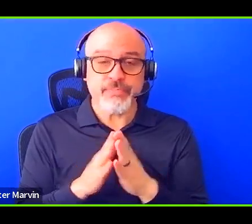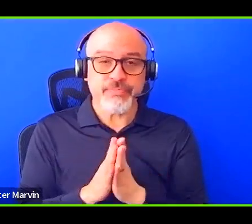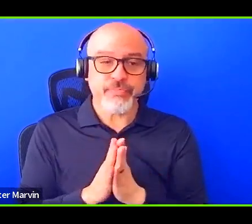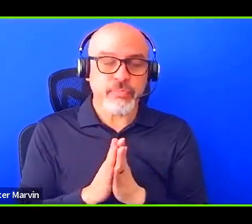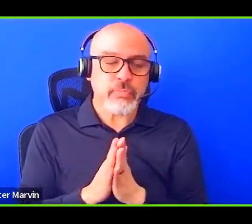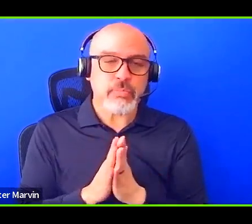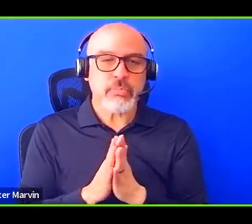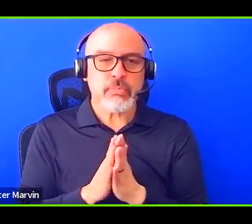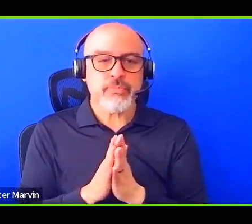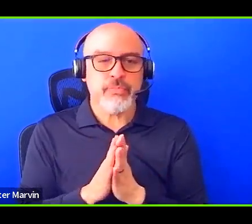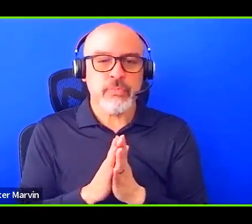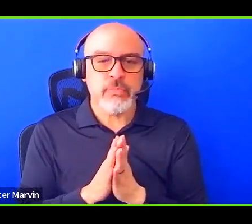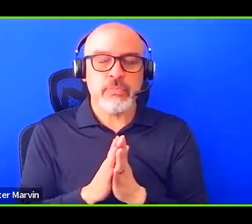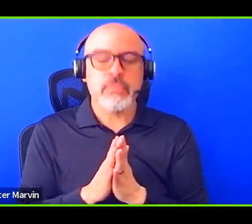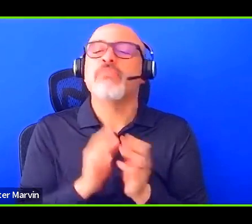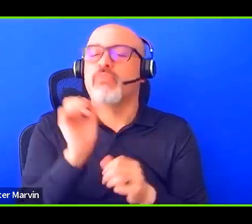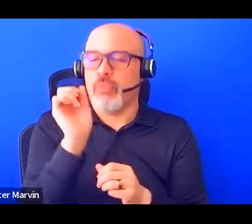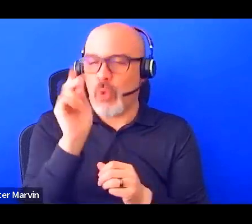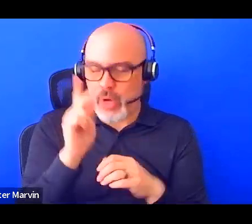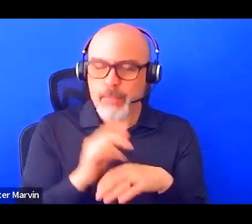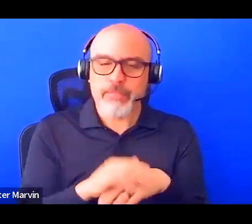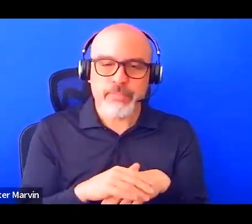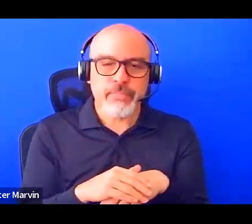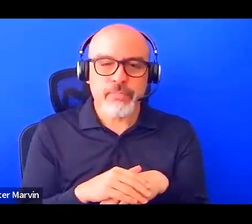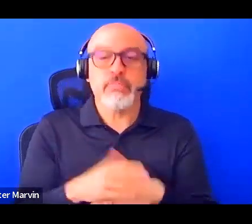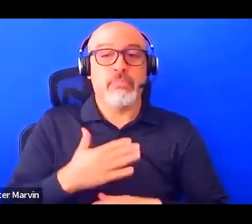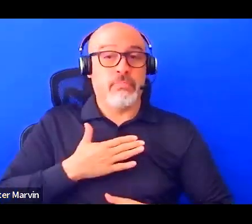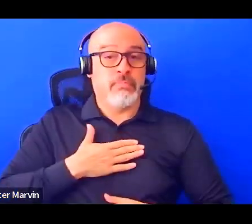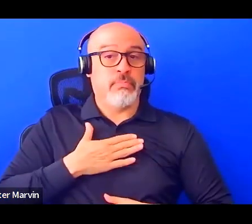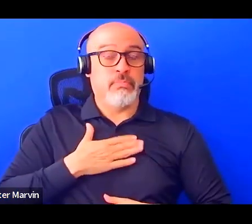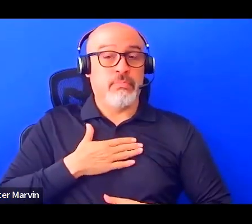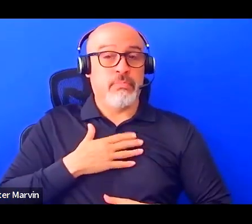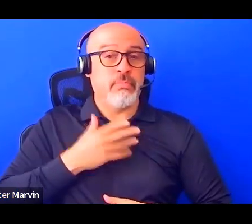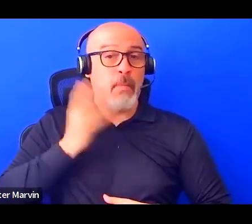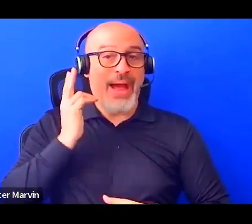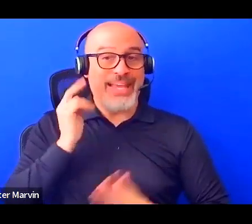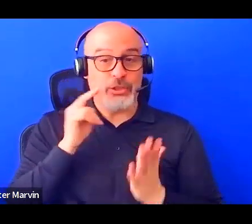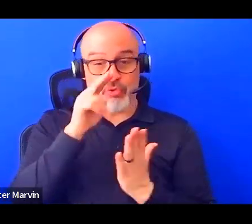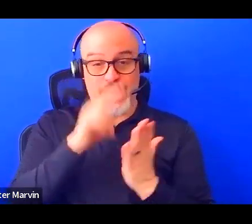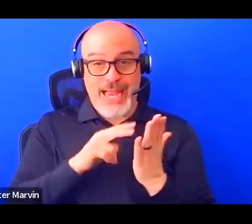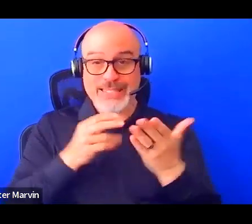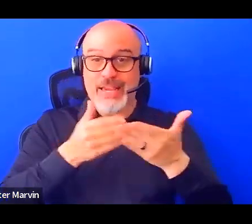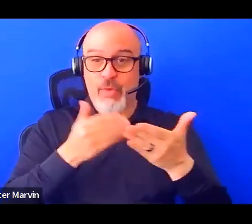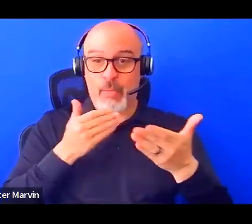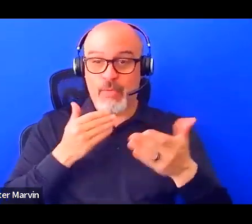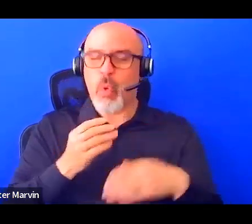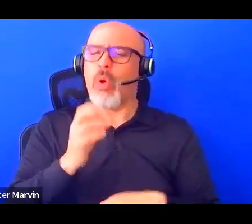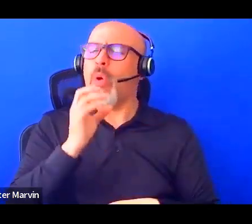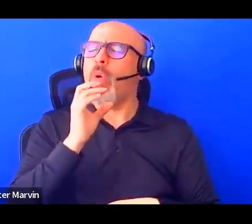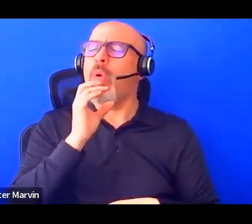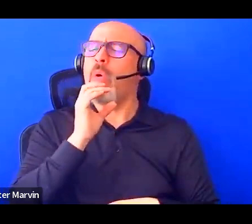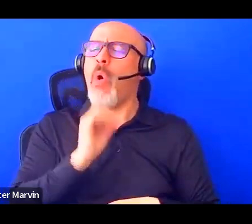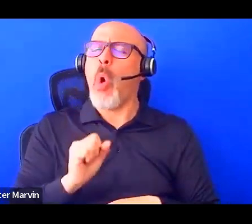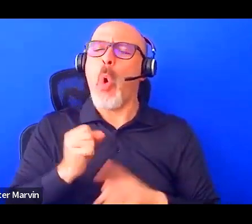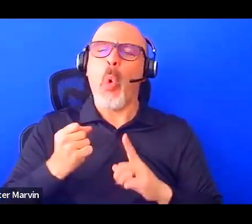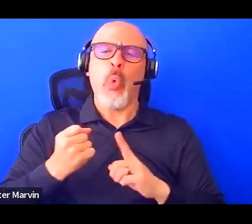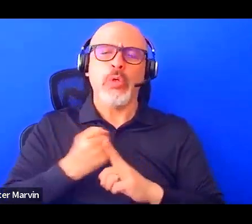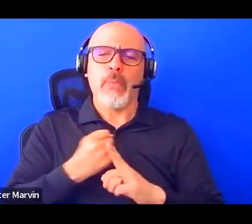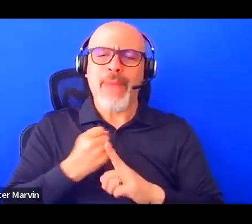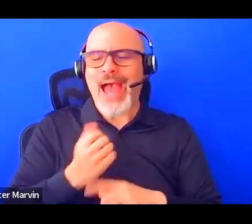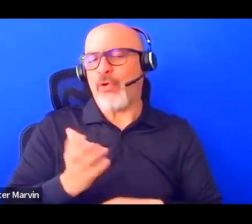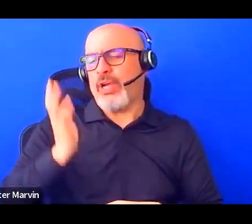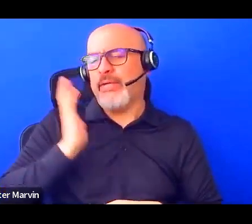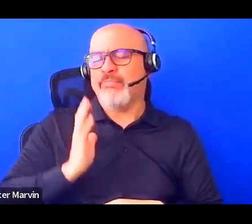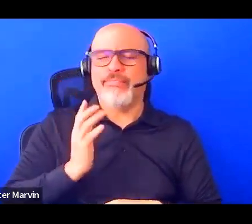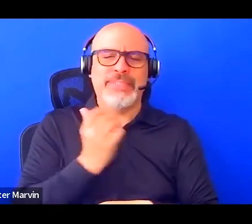Yes. Okay. My criminal history I've got in your case shows one old battery charge several